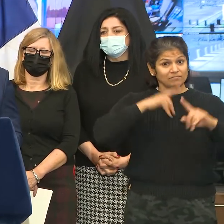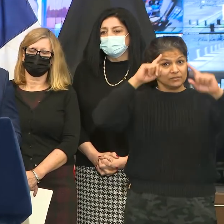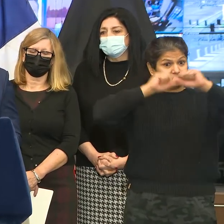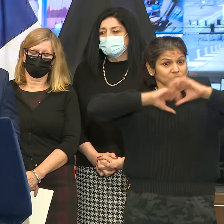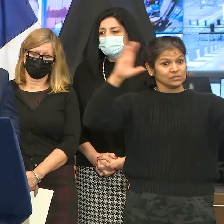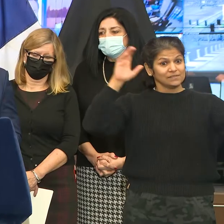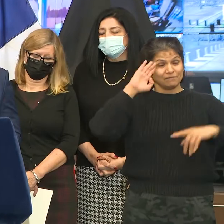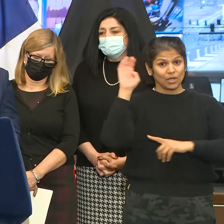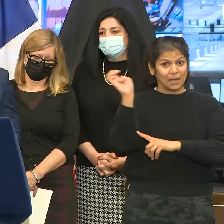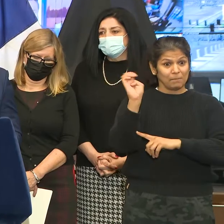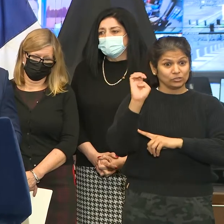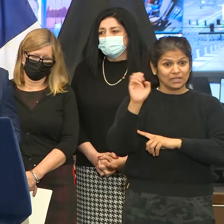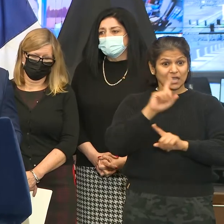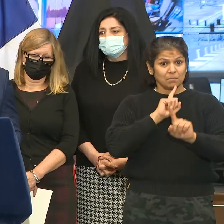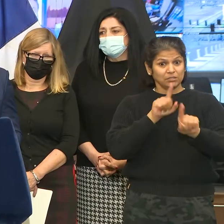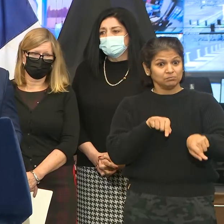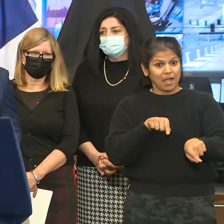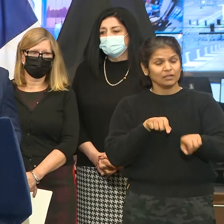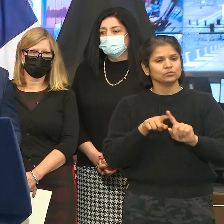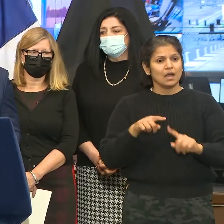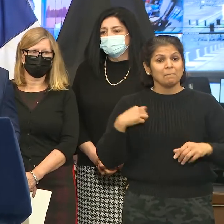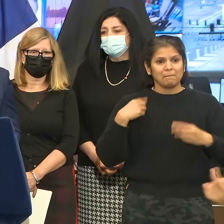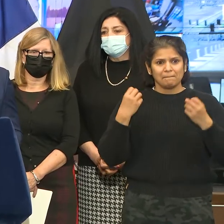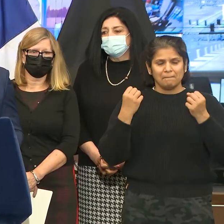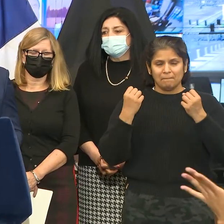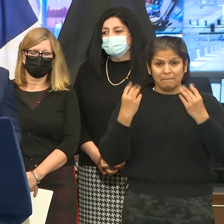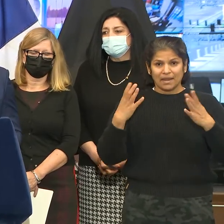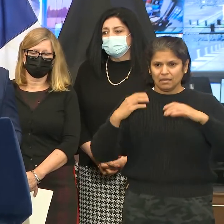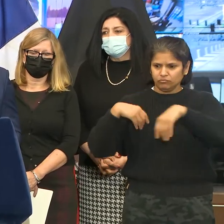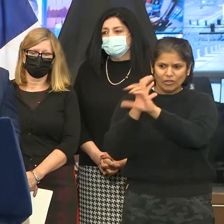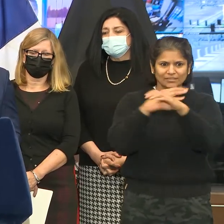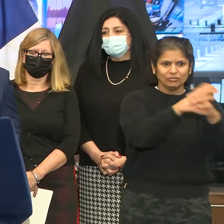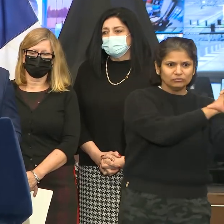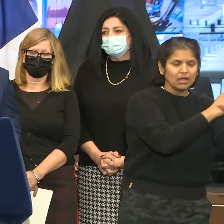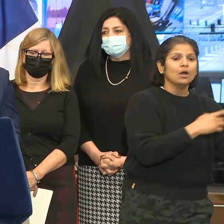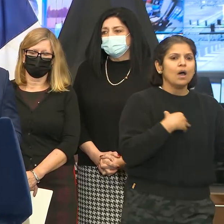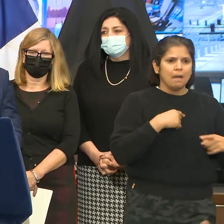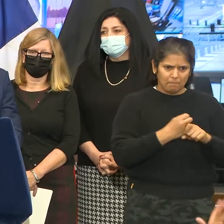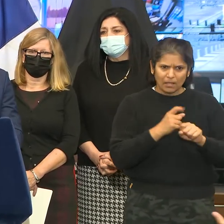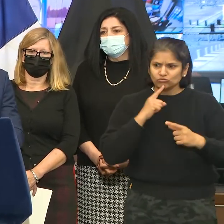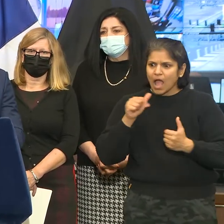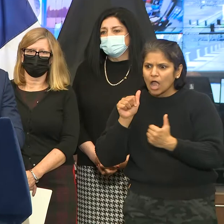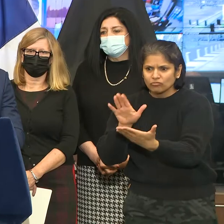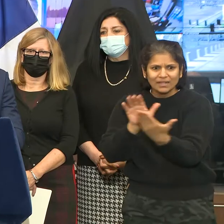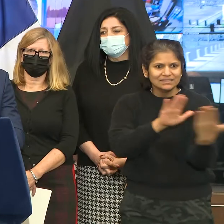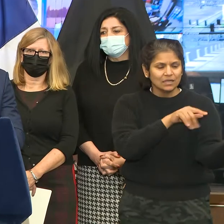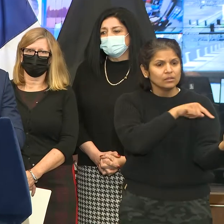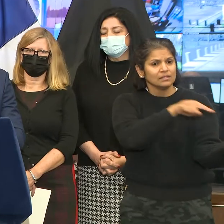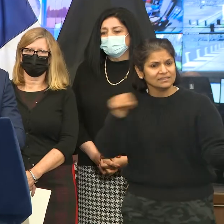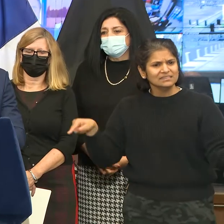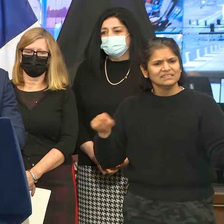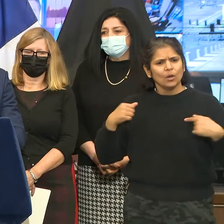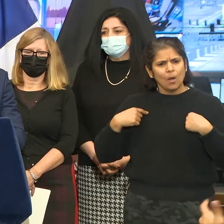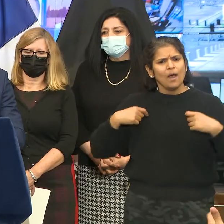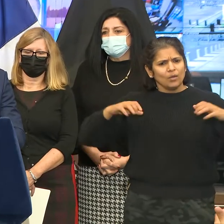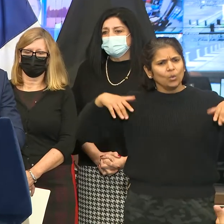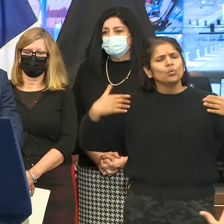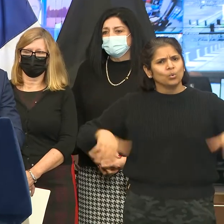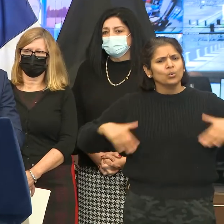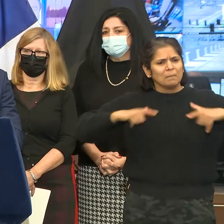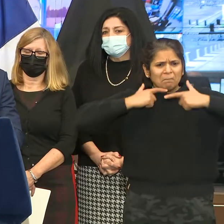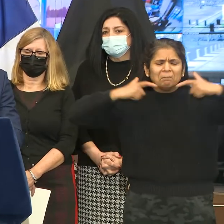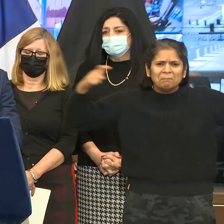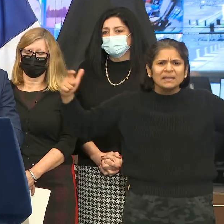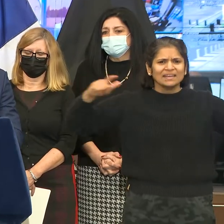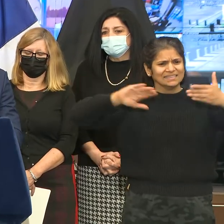responding to those crises that we have faced and what we know in a big city we're going to continue to face. And what I